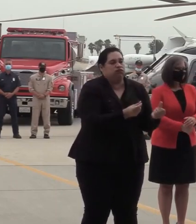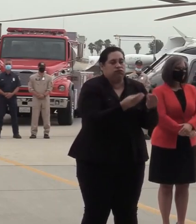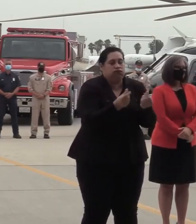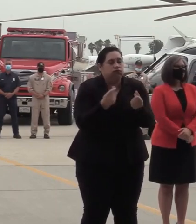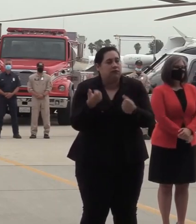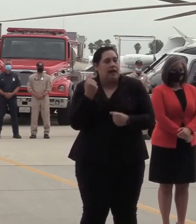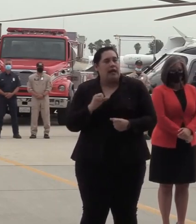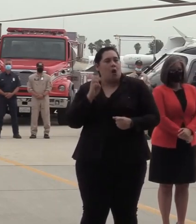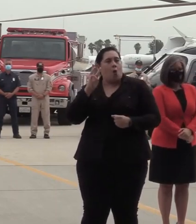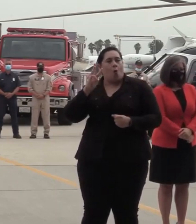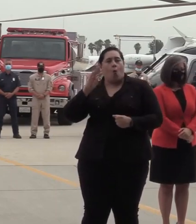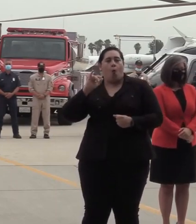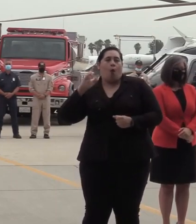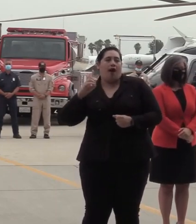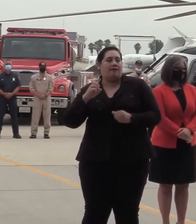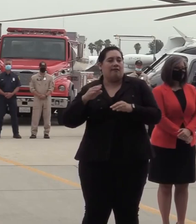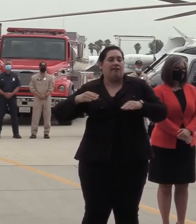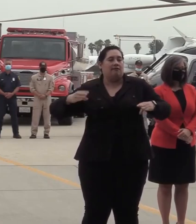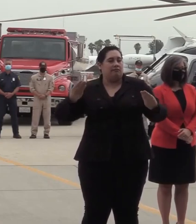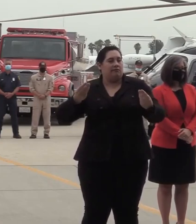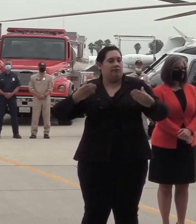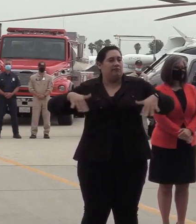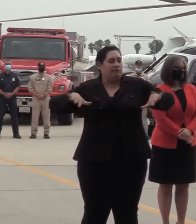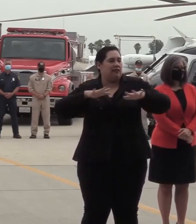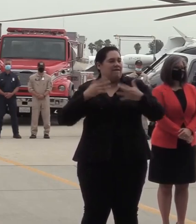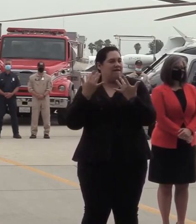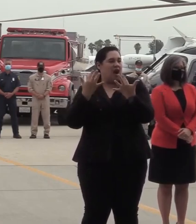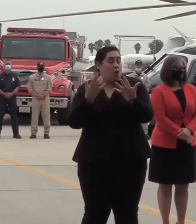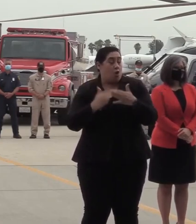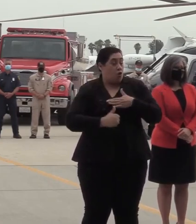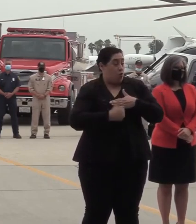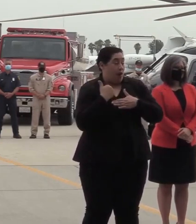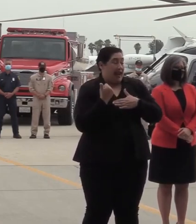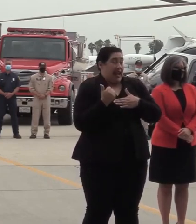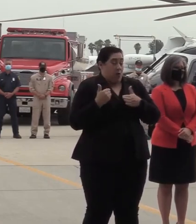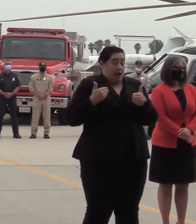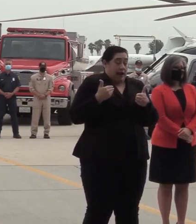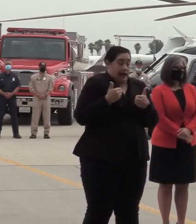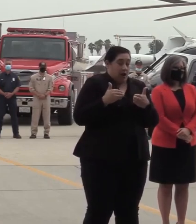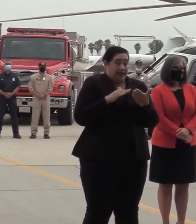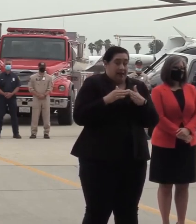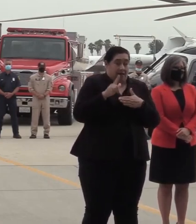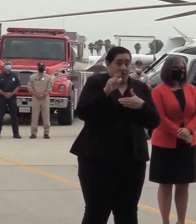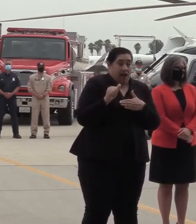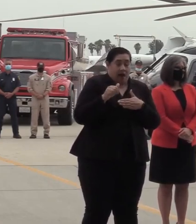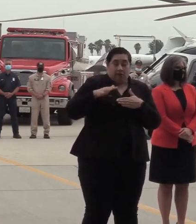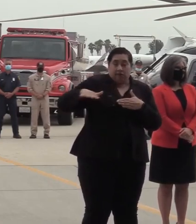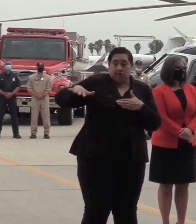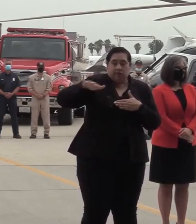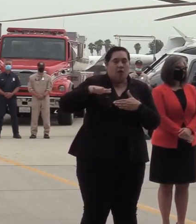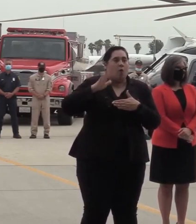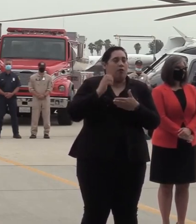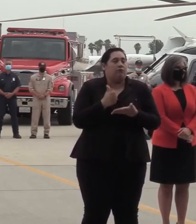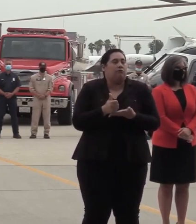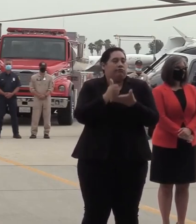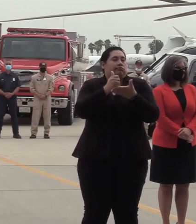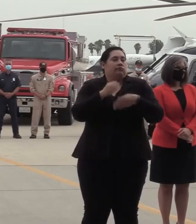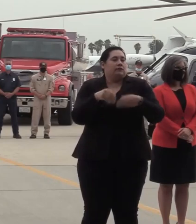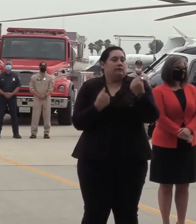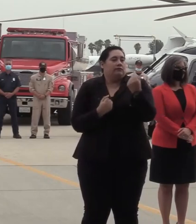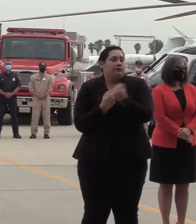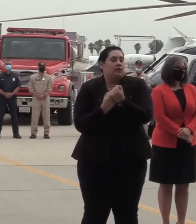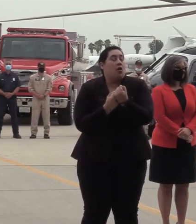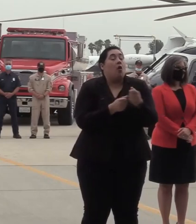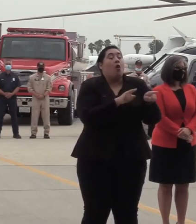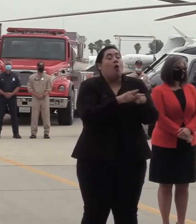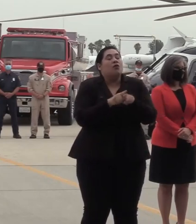fire that threatens lives and property in and near the city of Los Angeles. In addition, the excellent